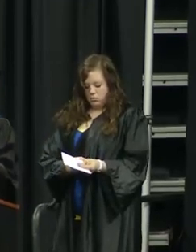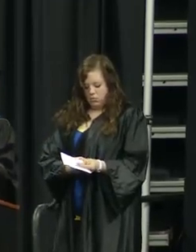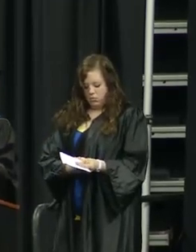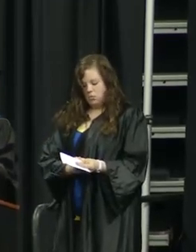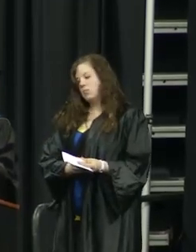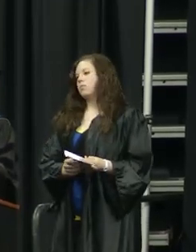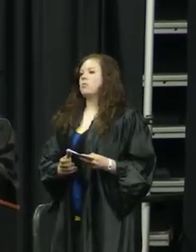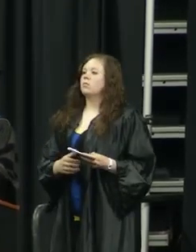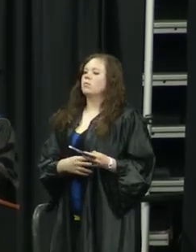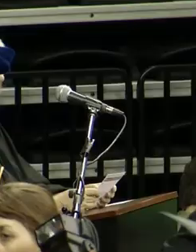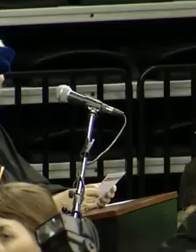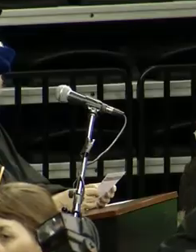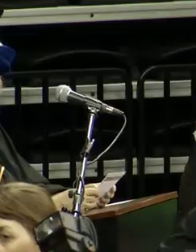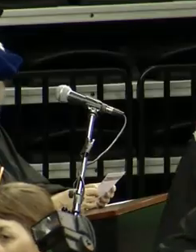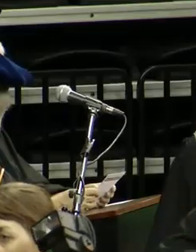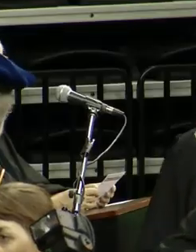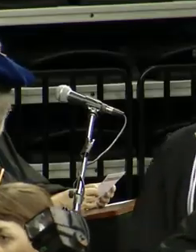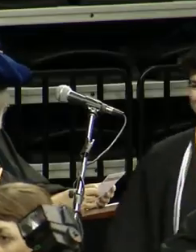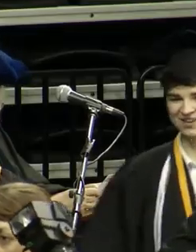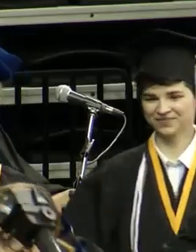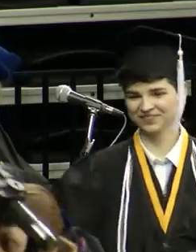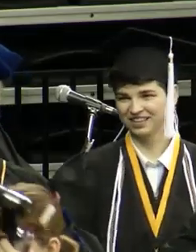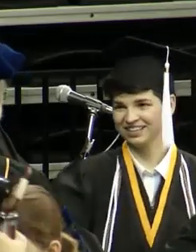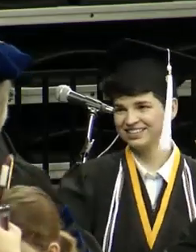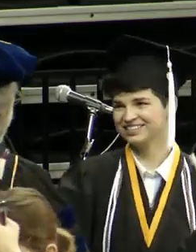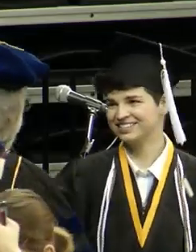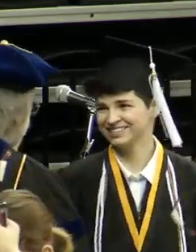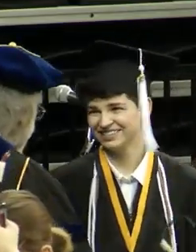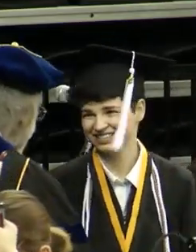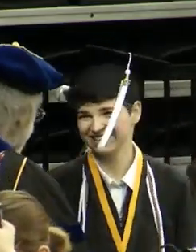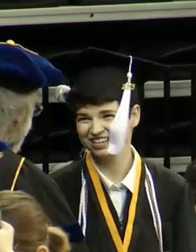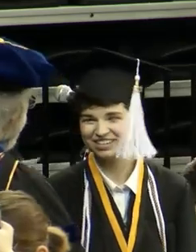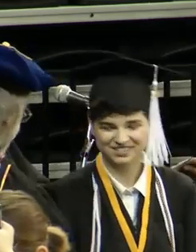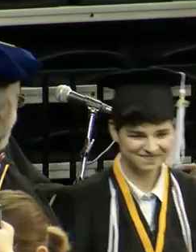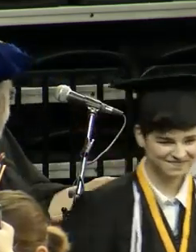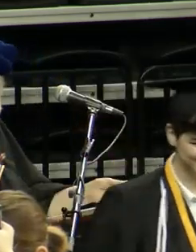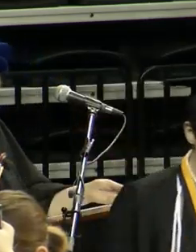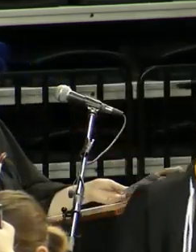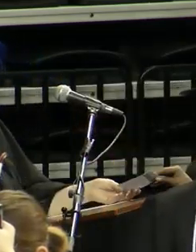Anna Monica Rasila, honors in anthropology.